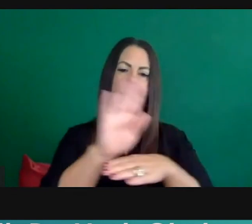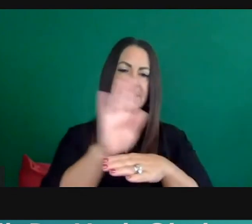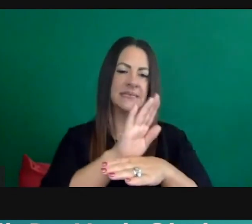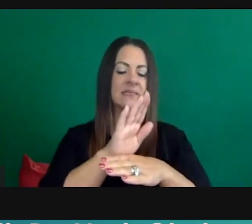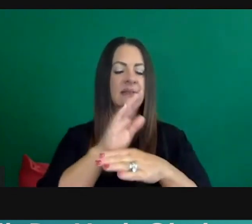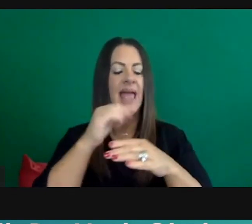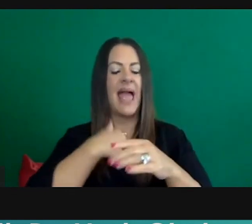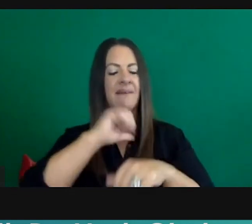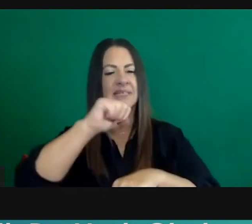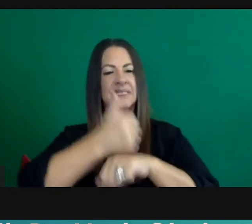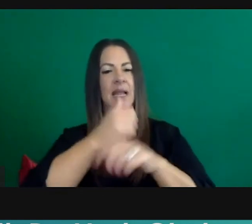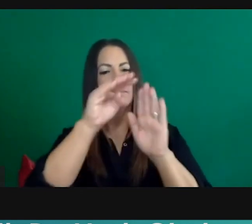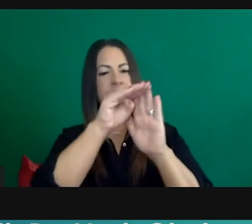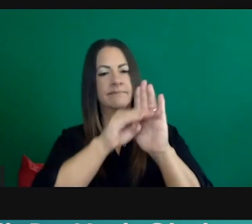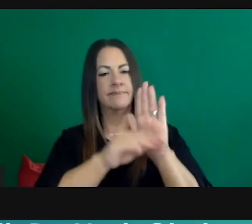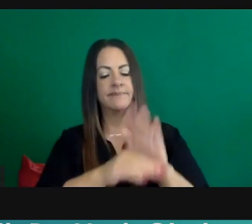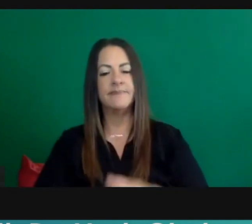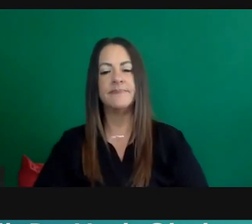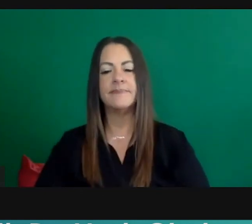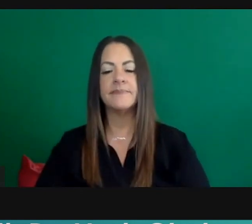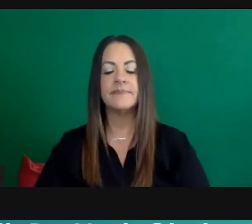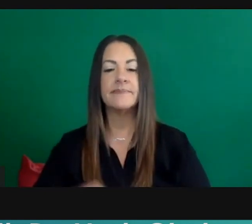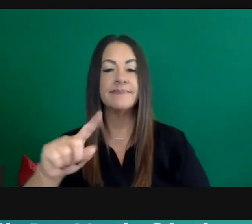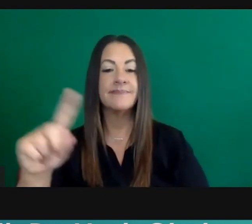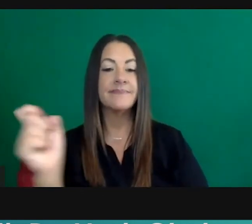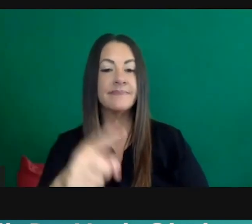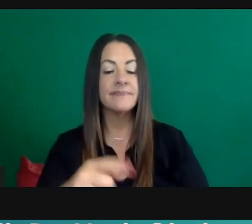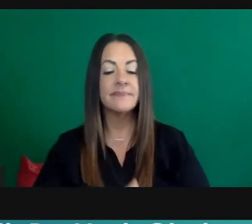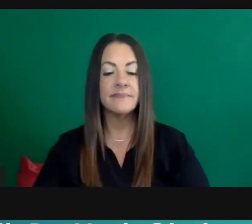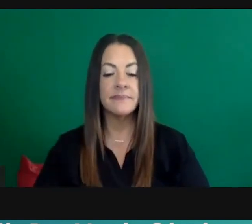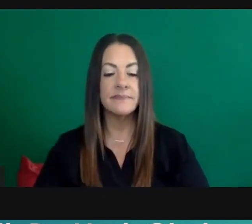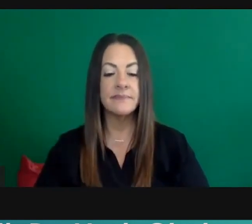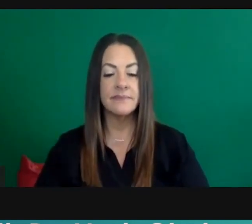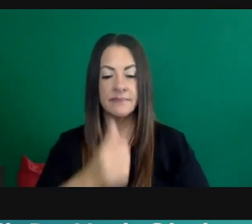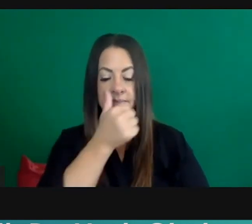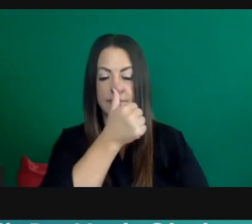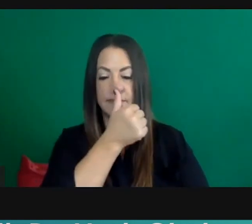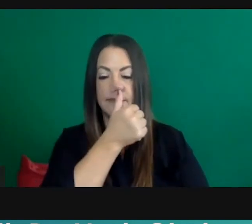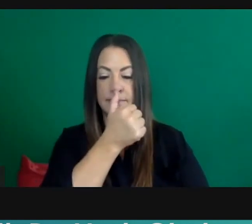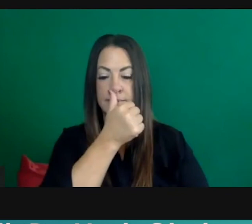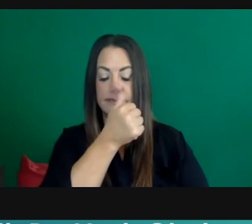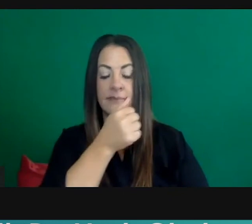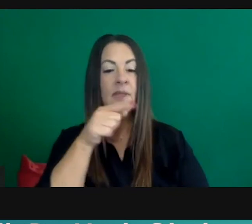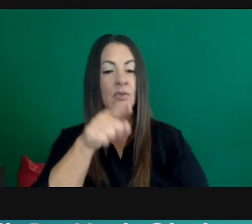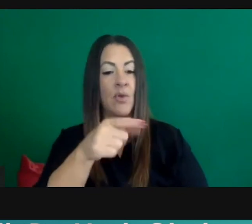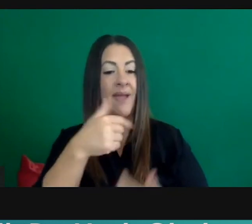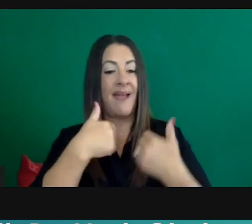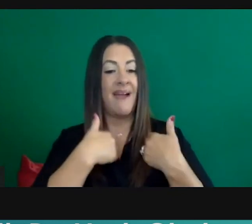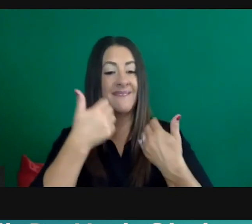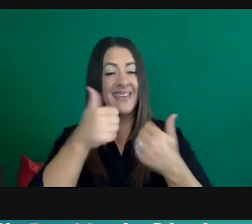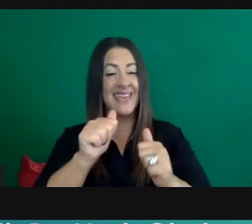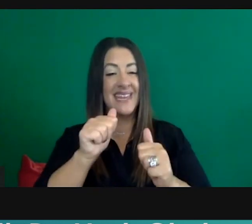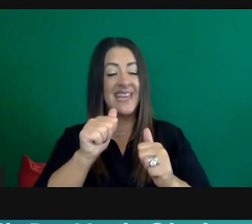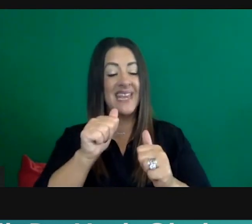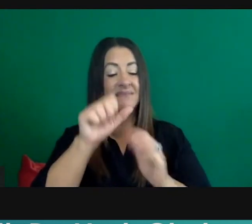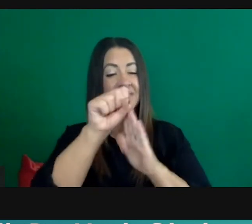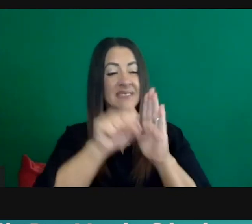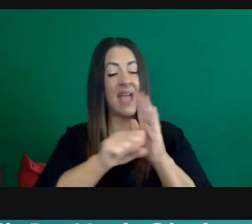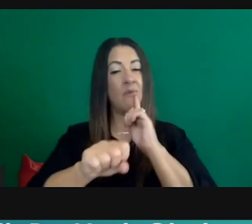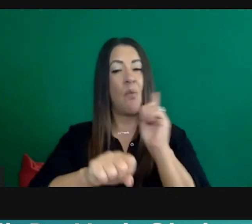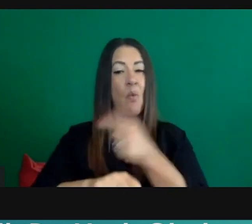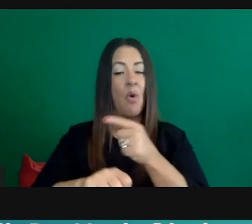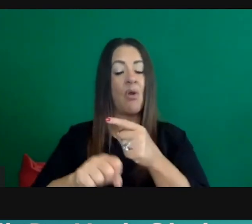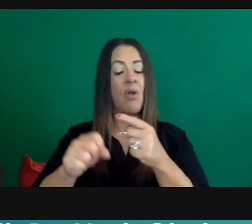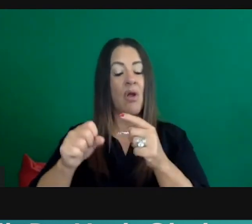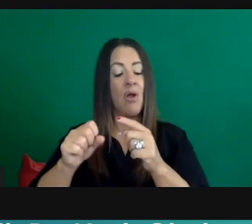kind of a two-part question. Is there any state push to increase availability of rapid coronavirus testing or in-home testing? And we've